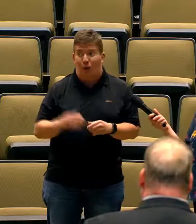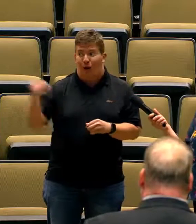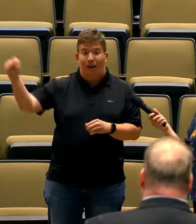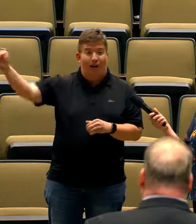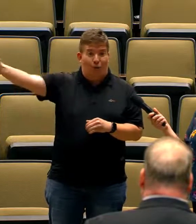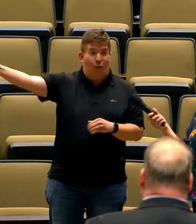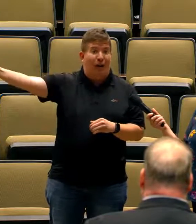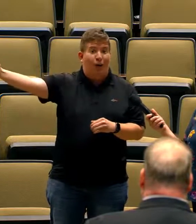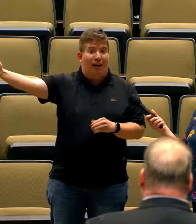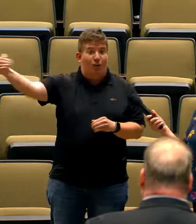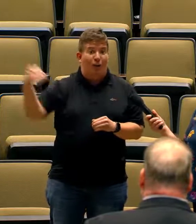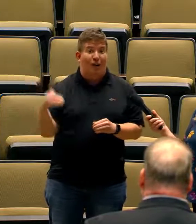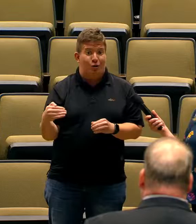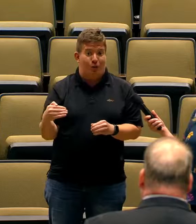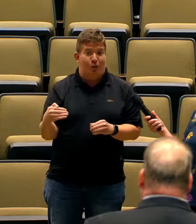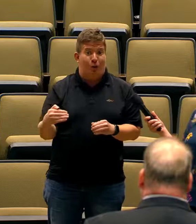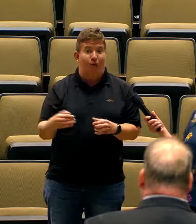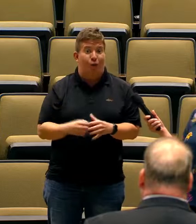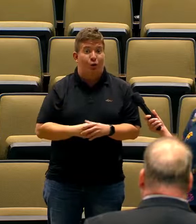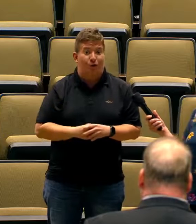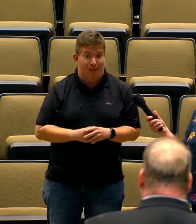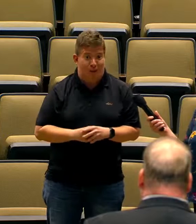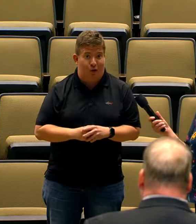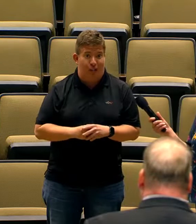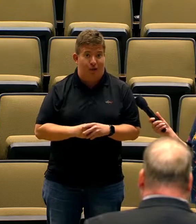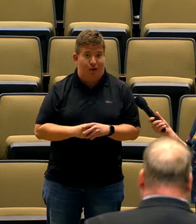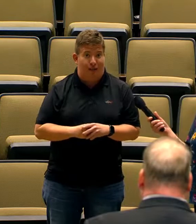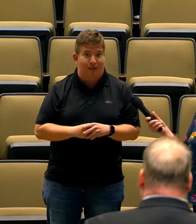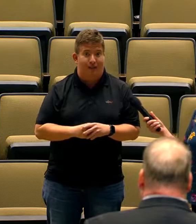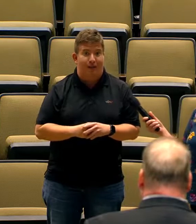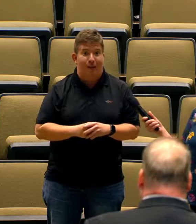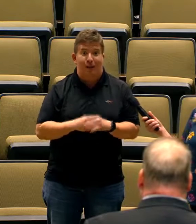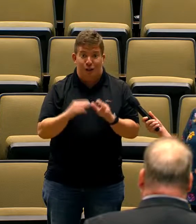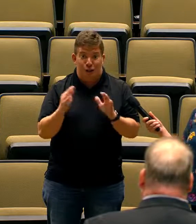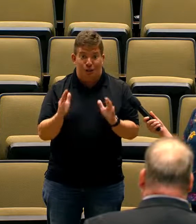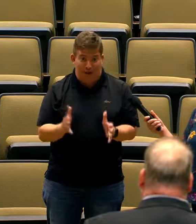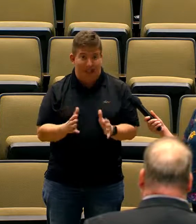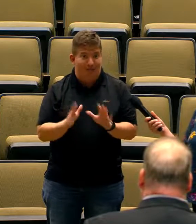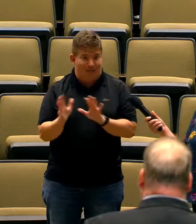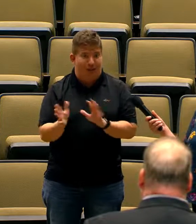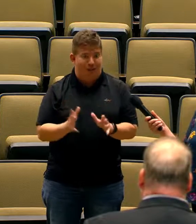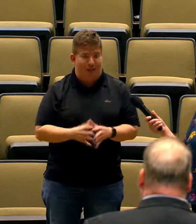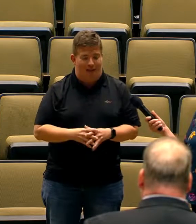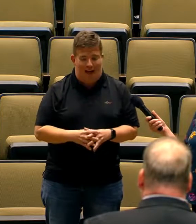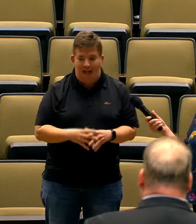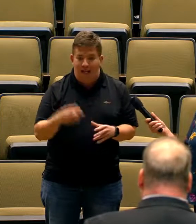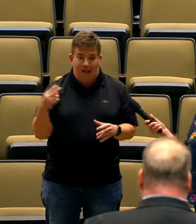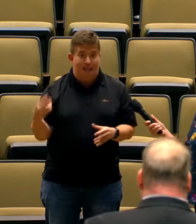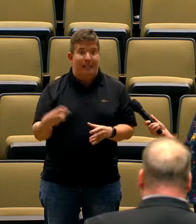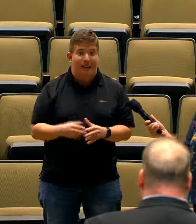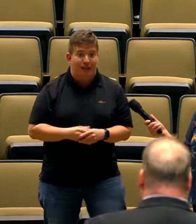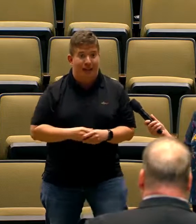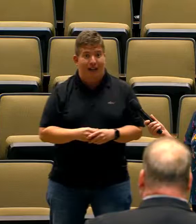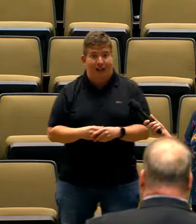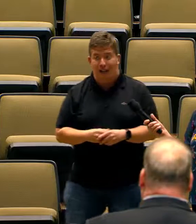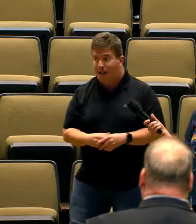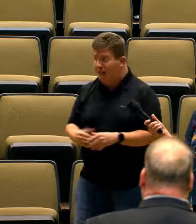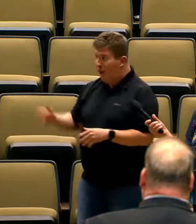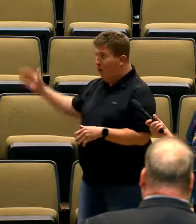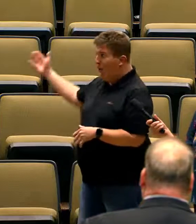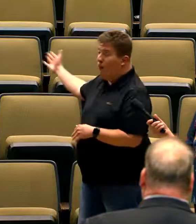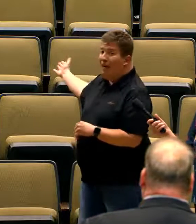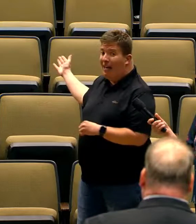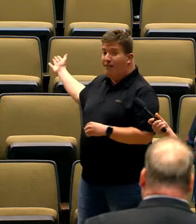so we only have one entry point for those with physical disabilities. Correct. So please understand that. I the second thing do.